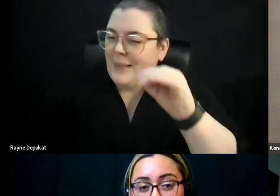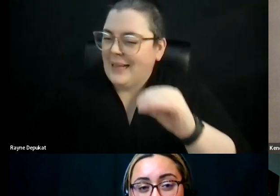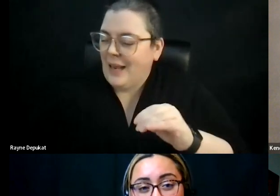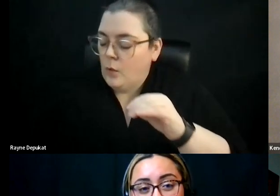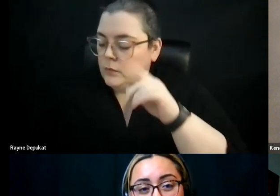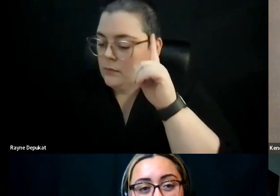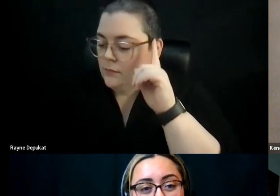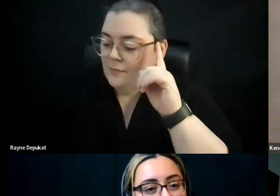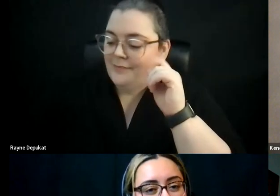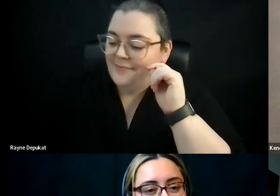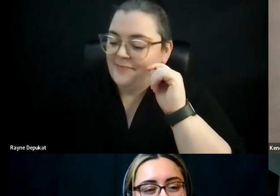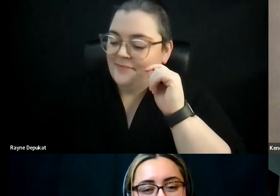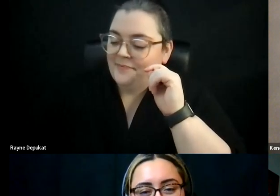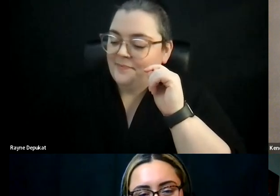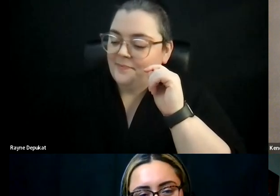Okay, I'm putting this all down.